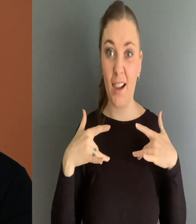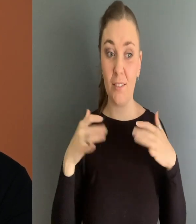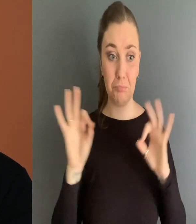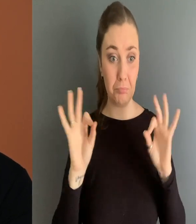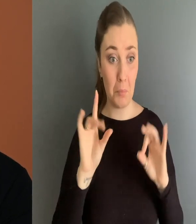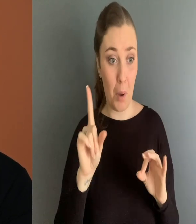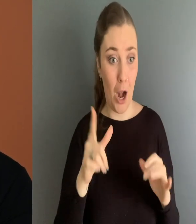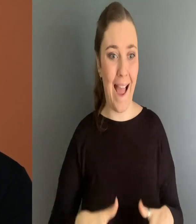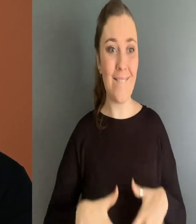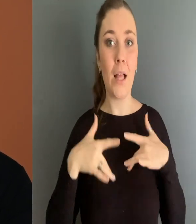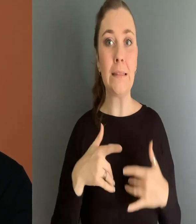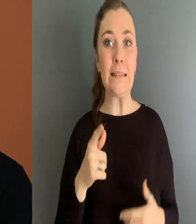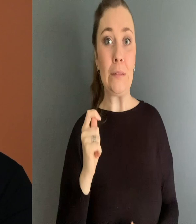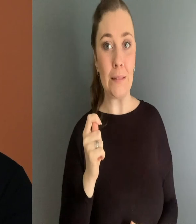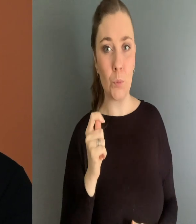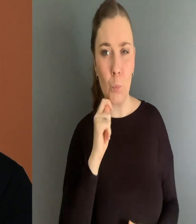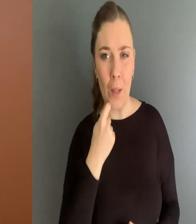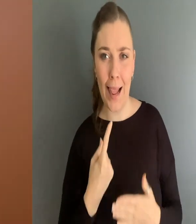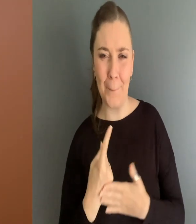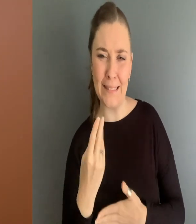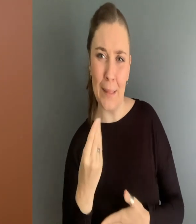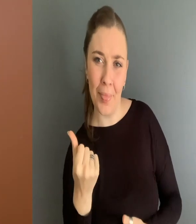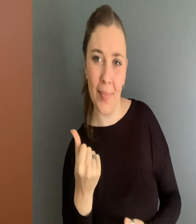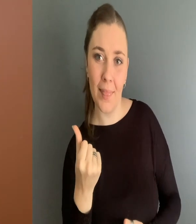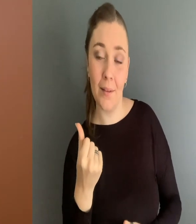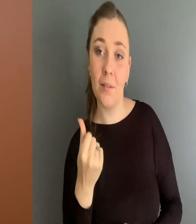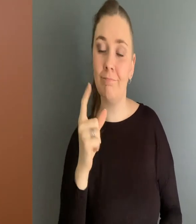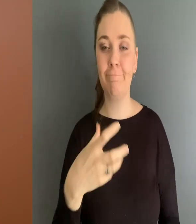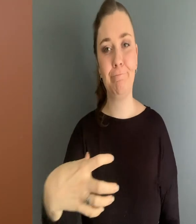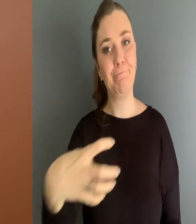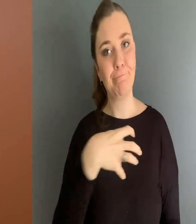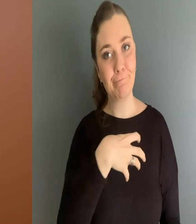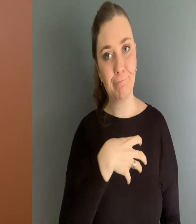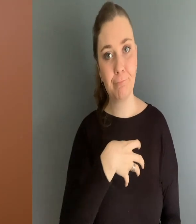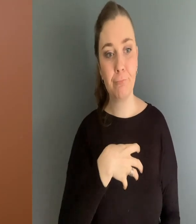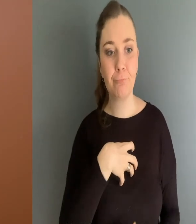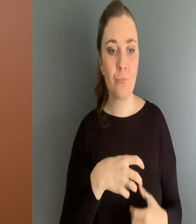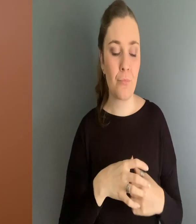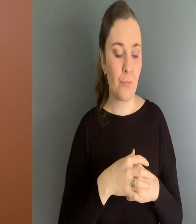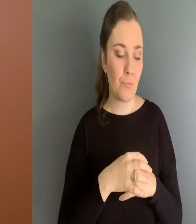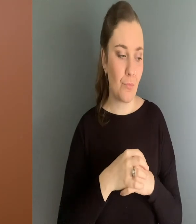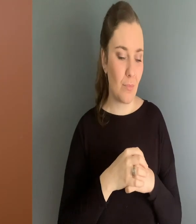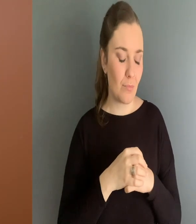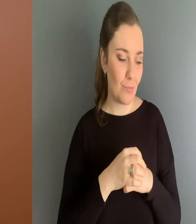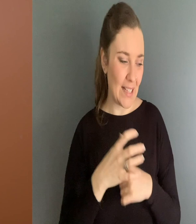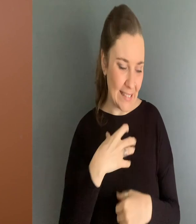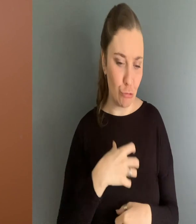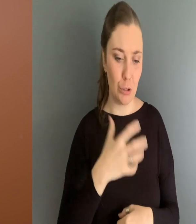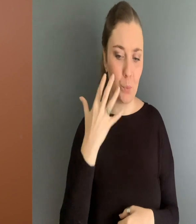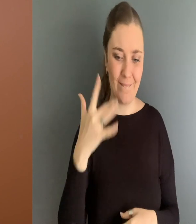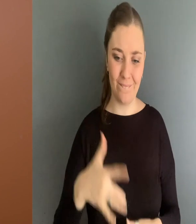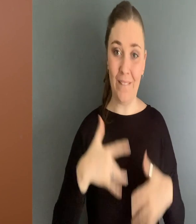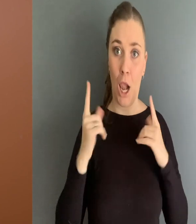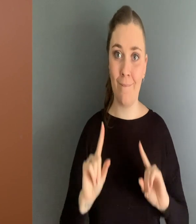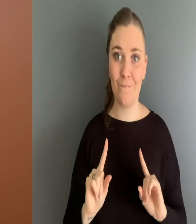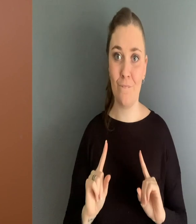but i felt something was going to happen it's scary when when you feel it